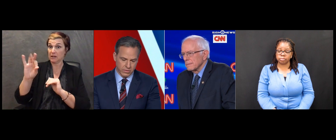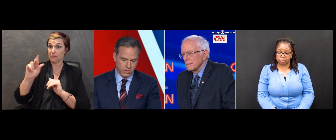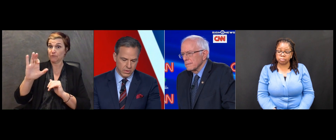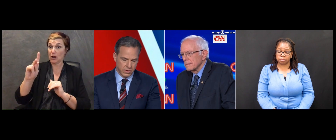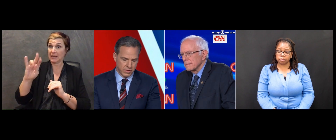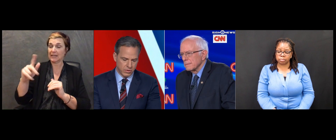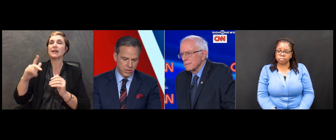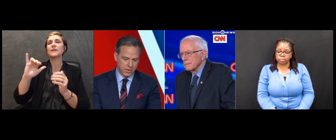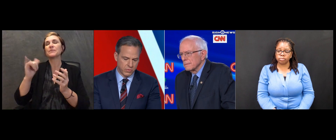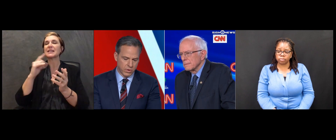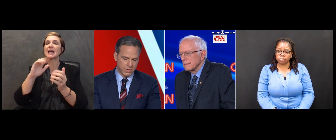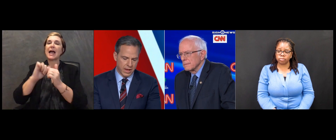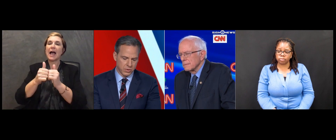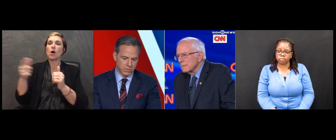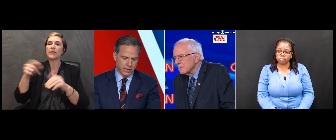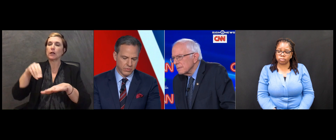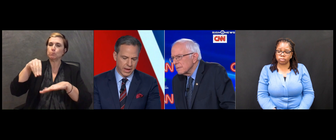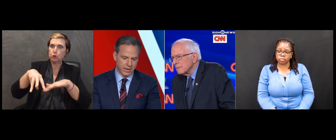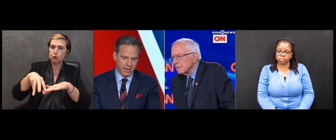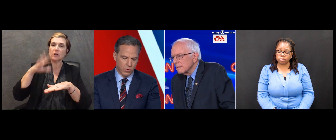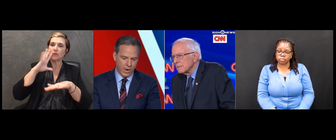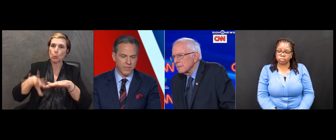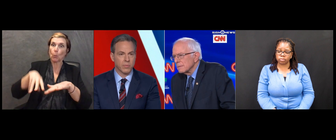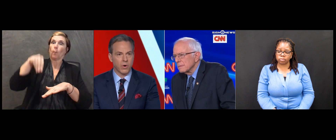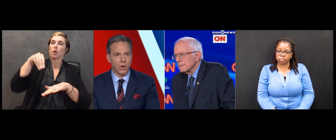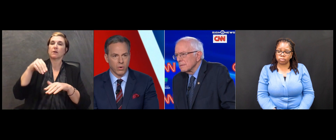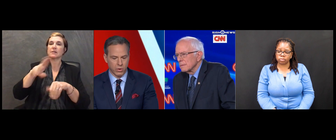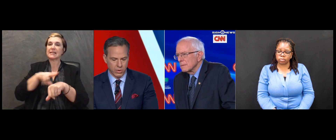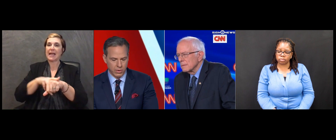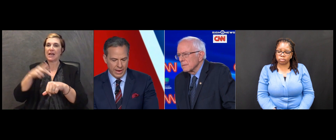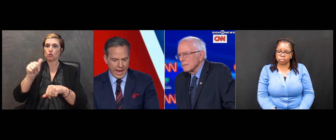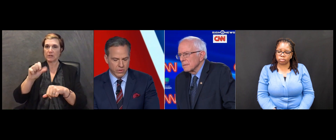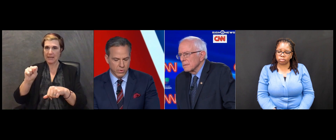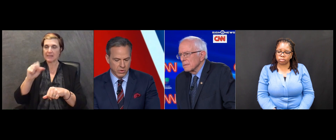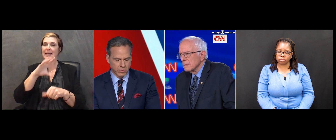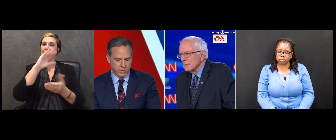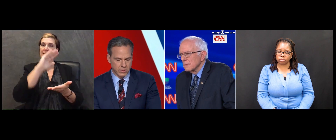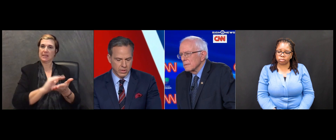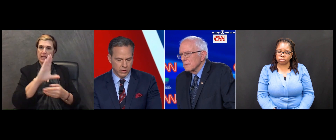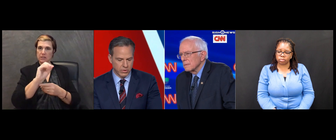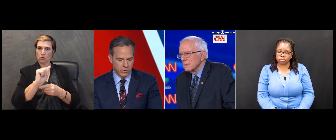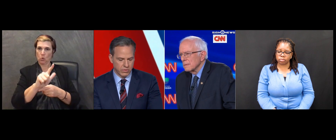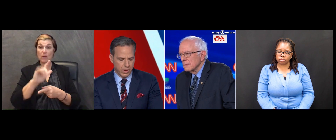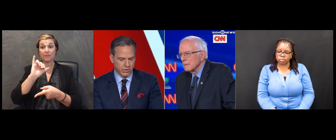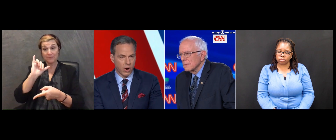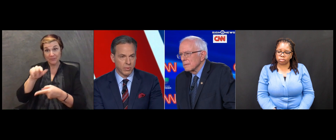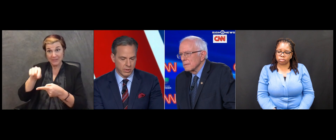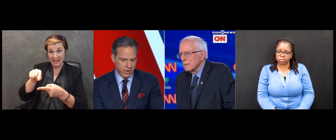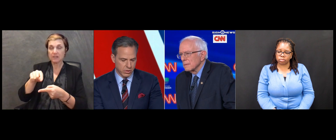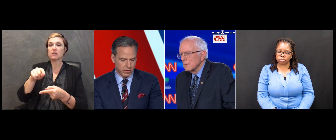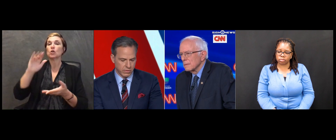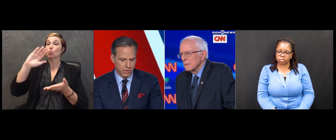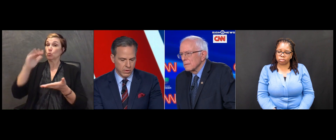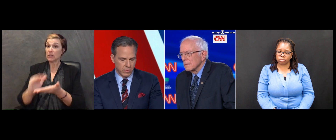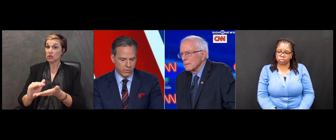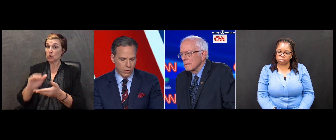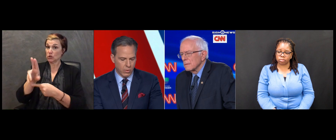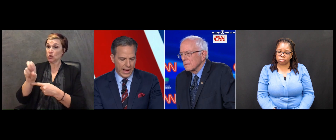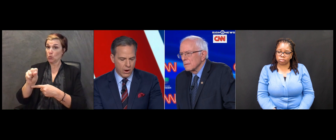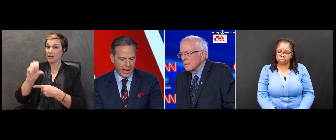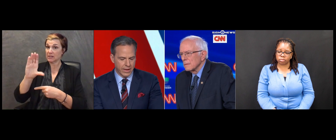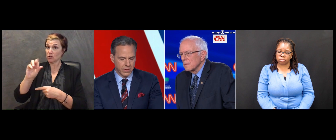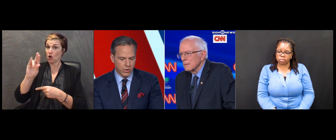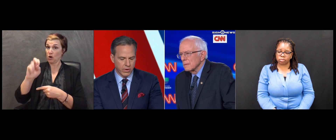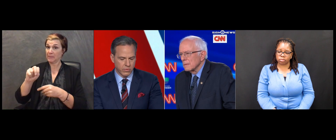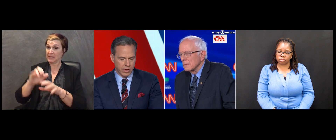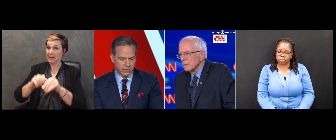natural gas. The shift towards natural gas and away from coal has resulted in reduced U.S. carbon emissions. So